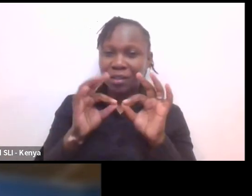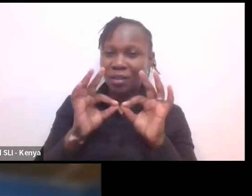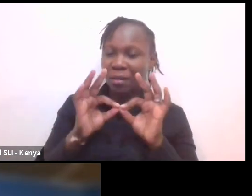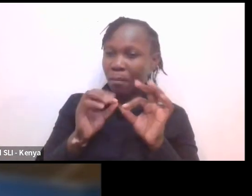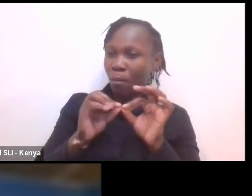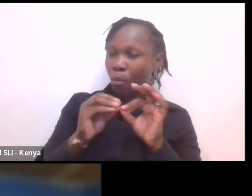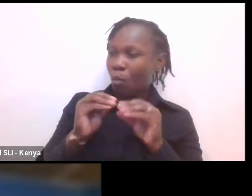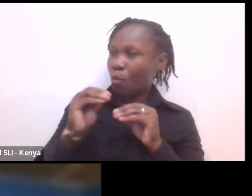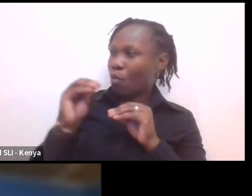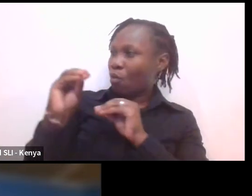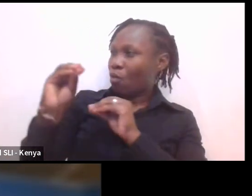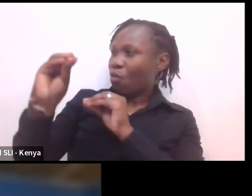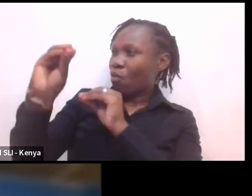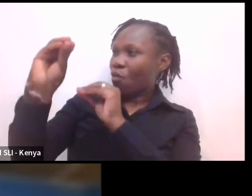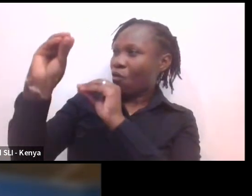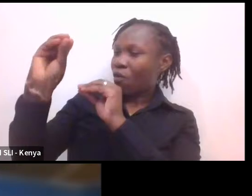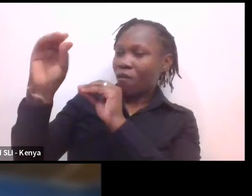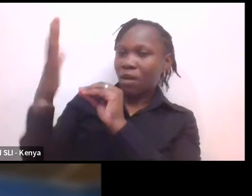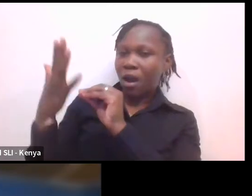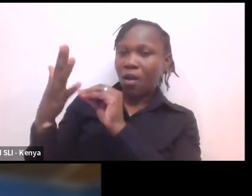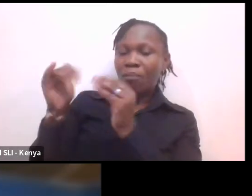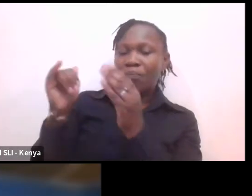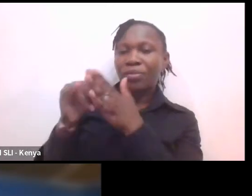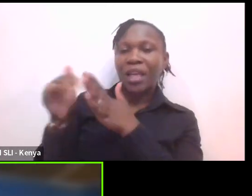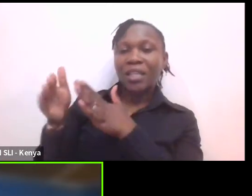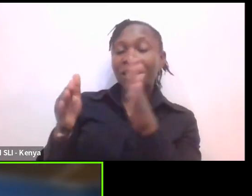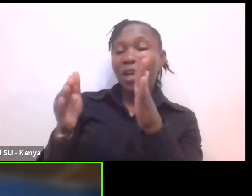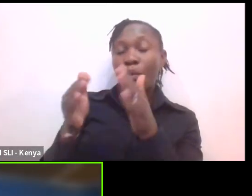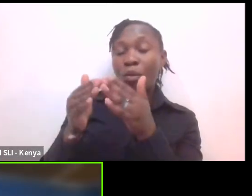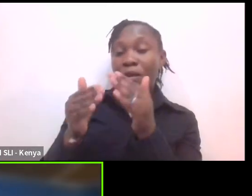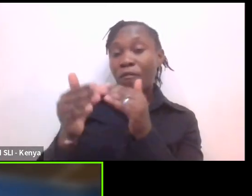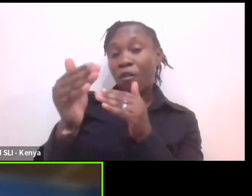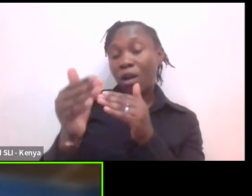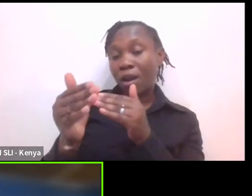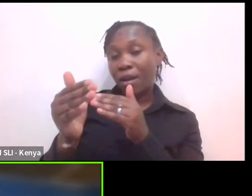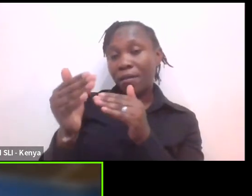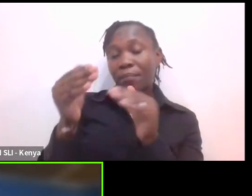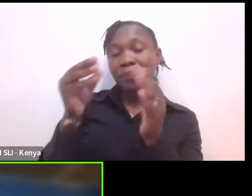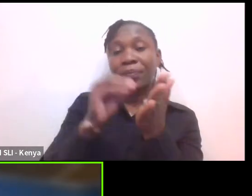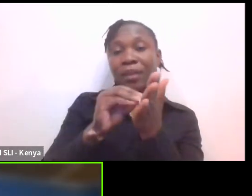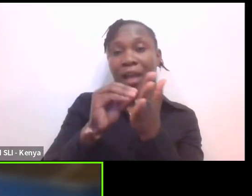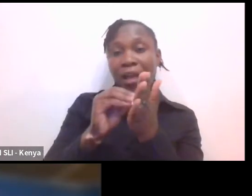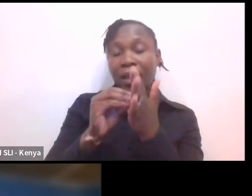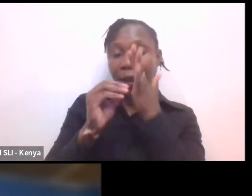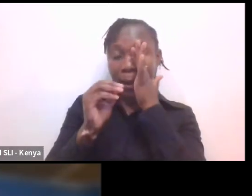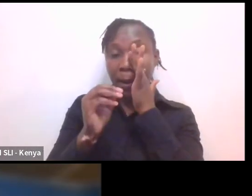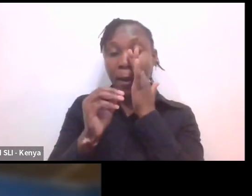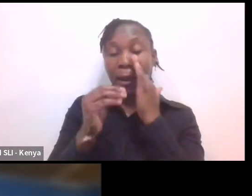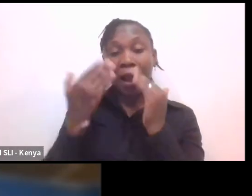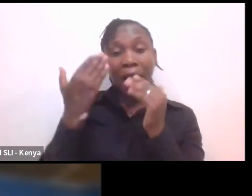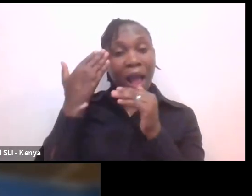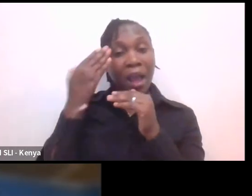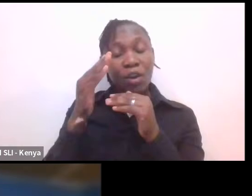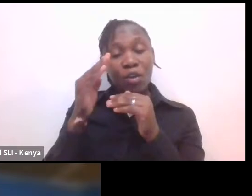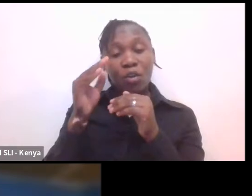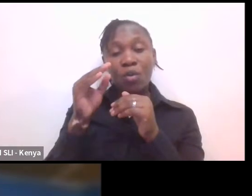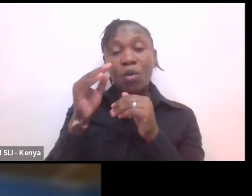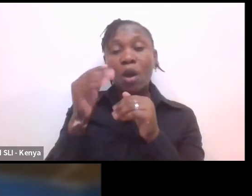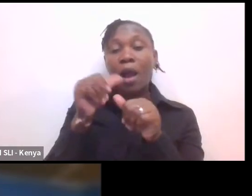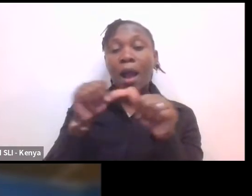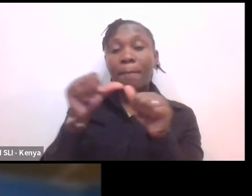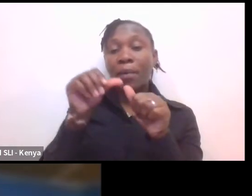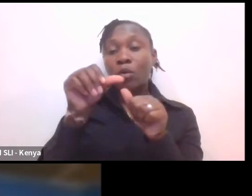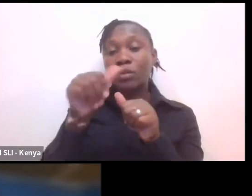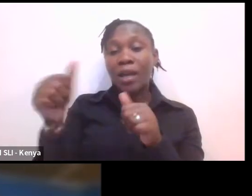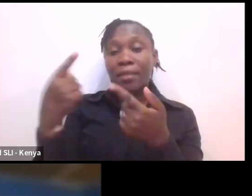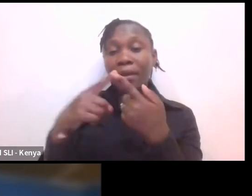is the way forward. And I think, again, I don't know what it's like for the rest of the world, but so many of these young people are given